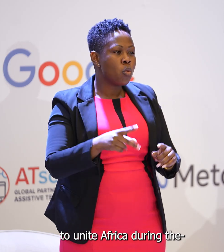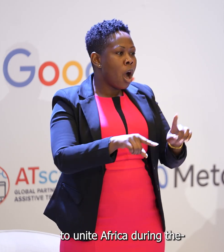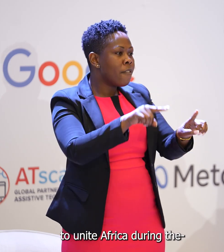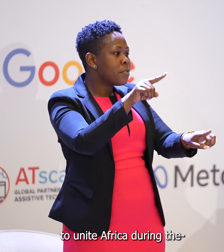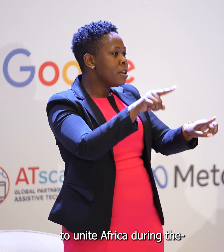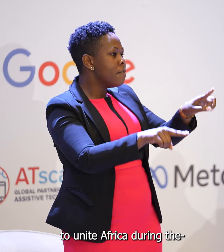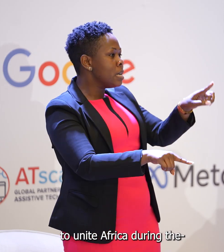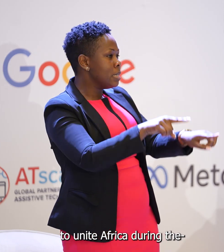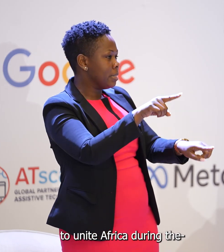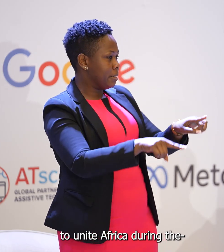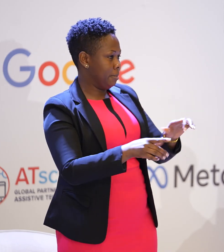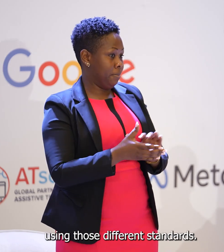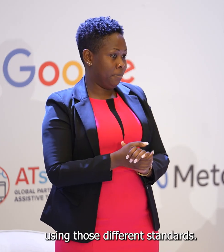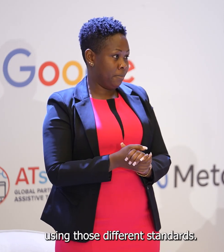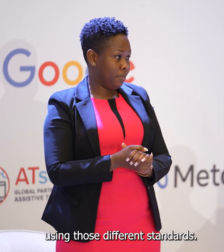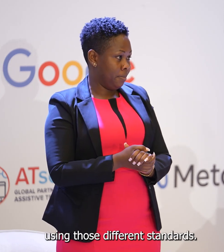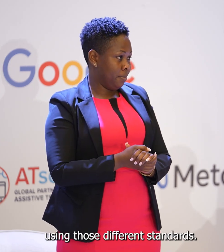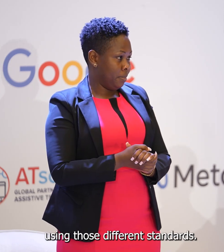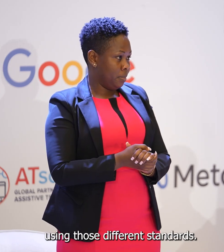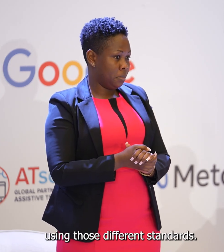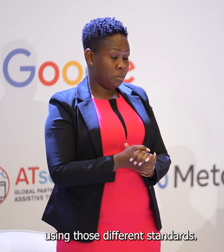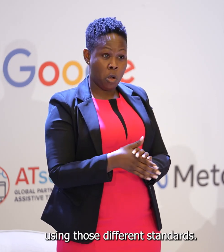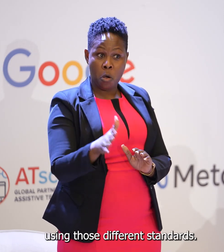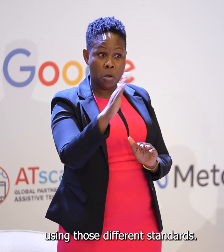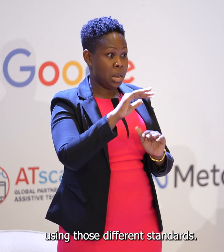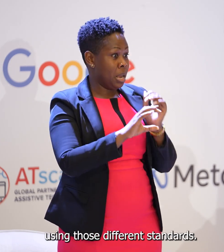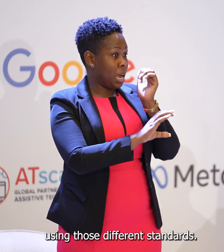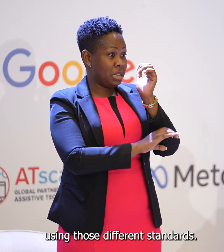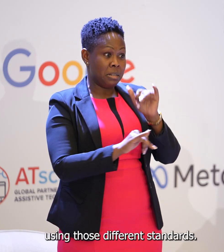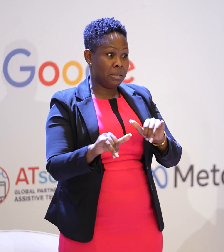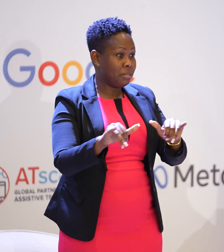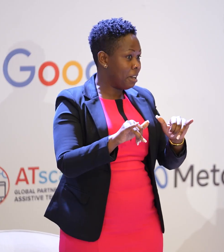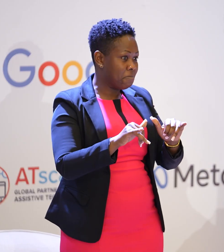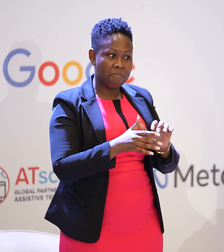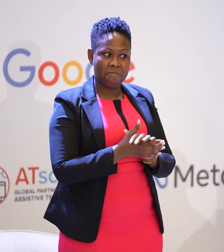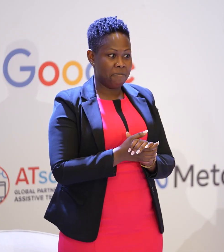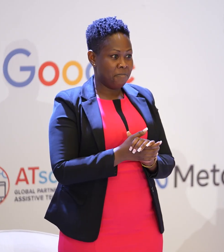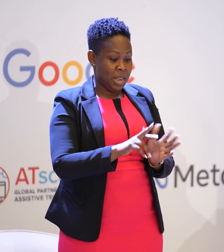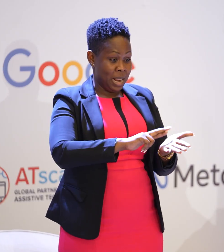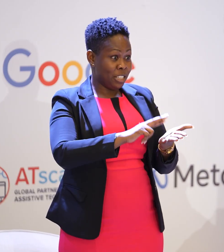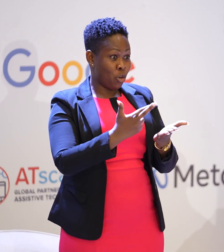to unite Africa during using those different standards.